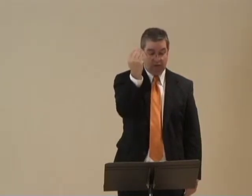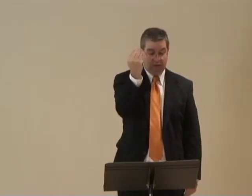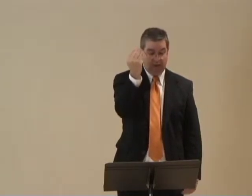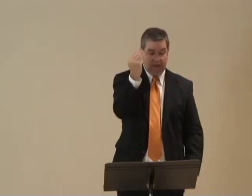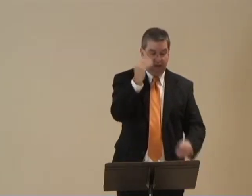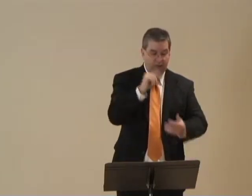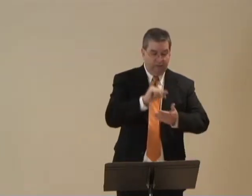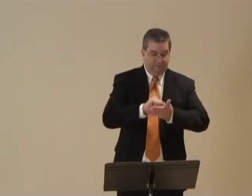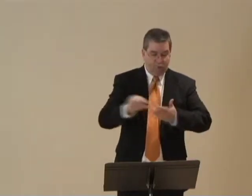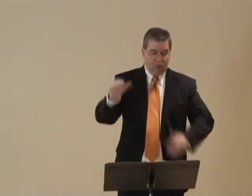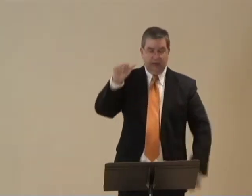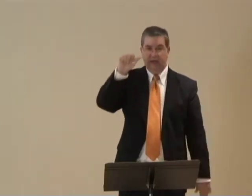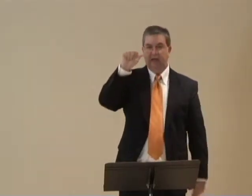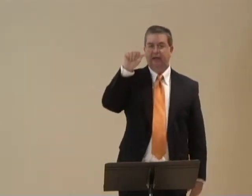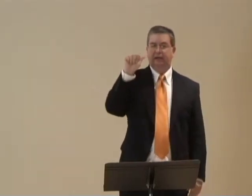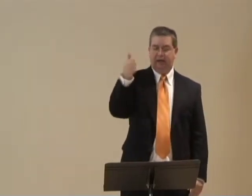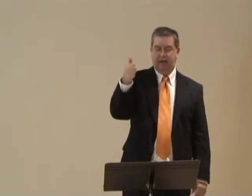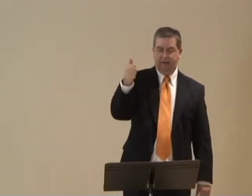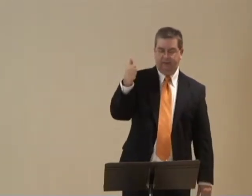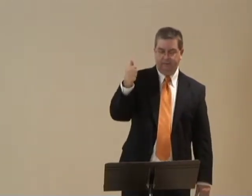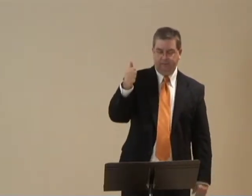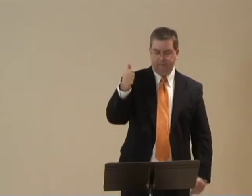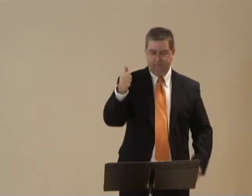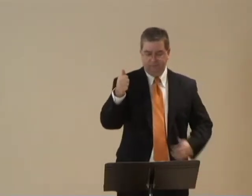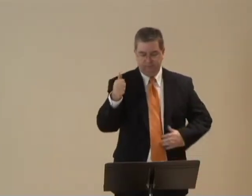It's Exodus chapter 14, verse 10.